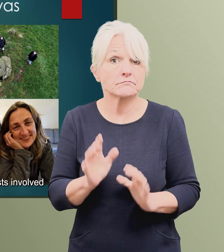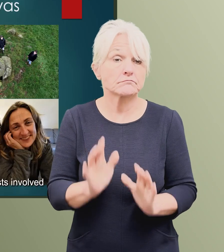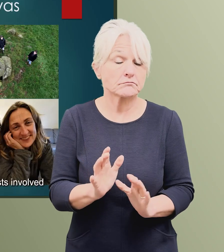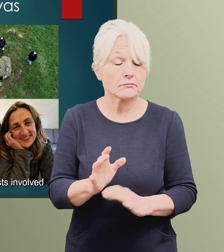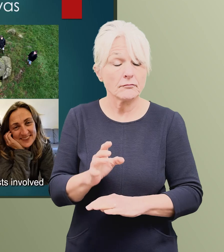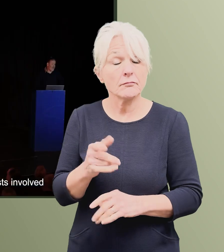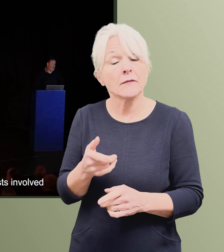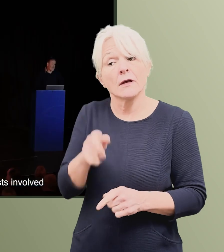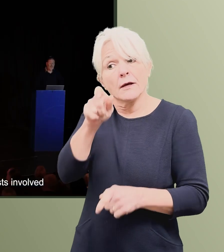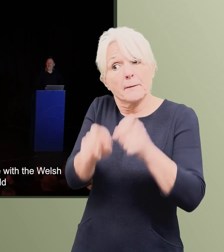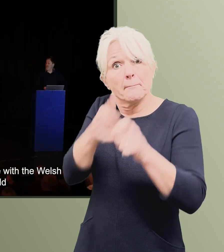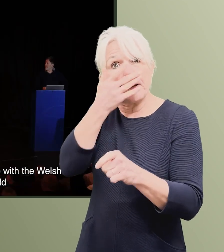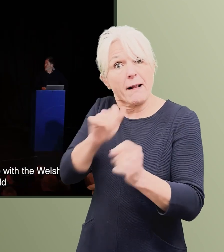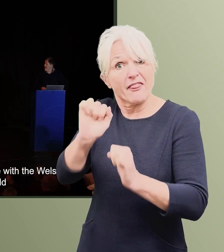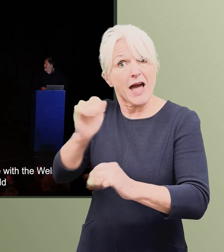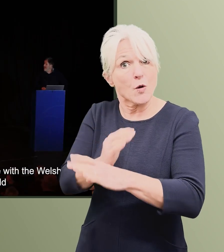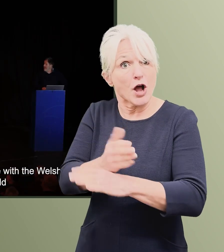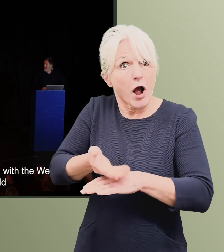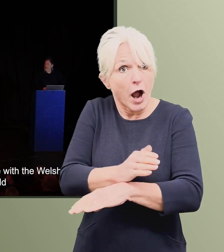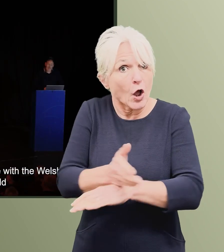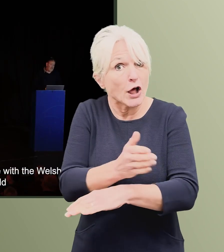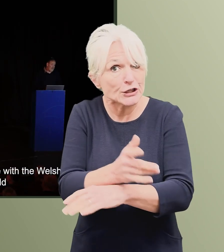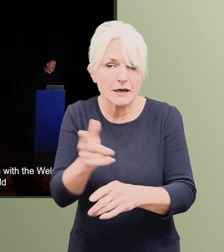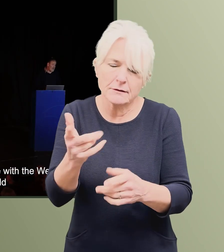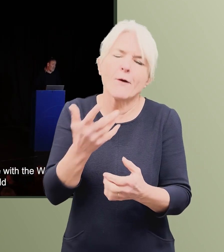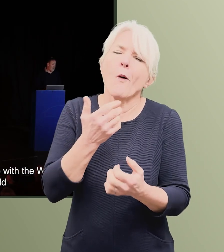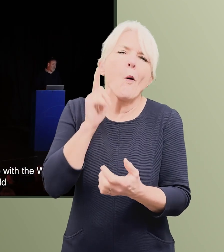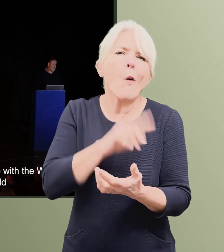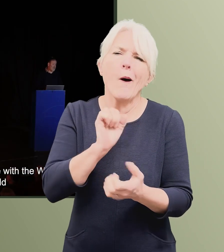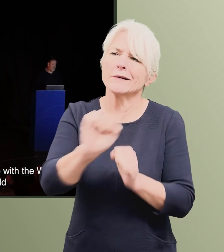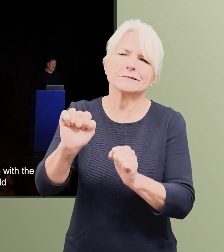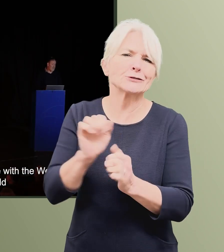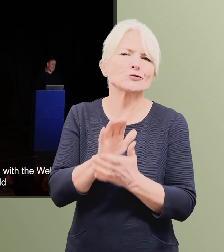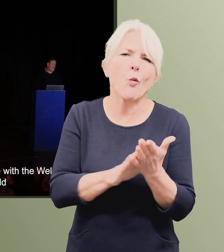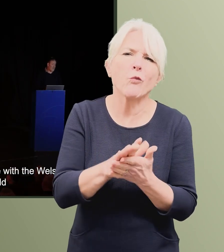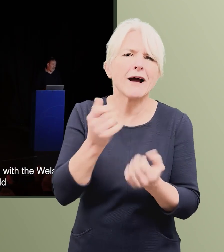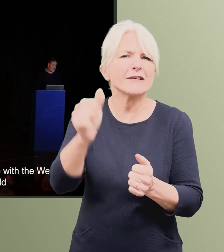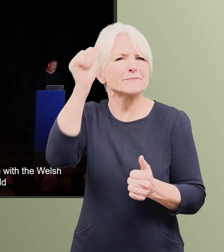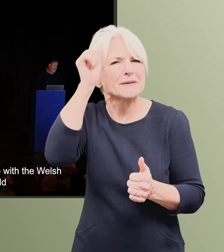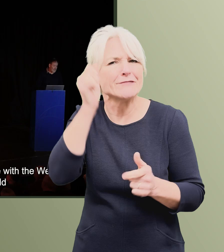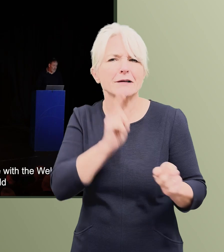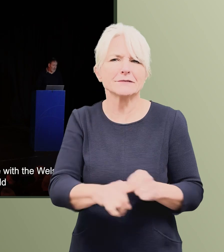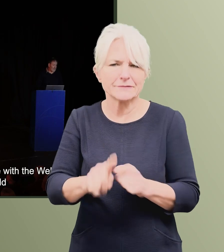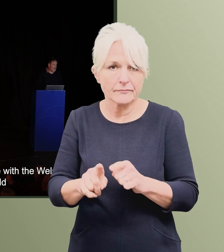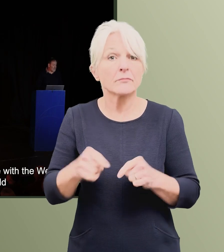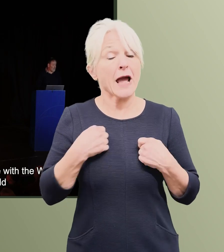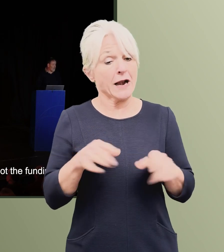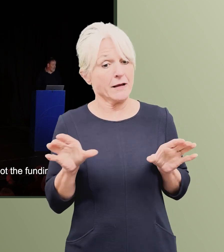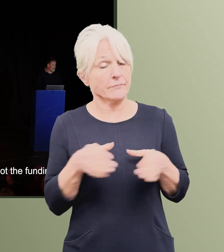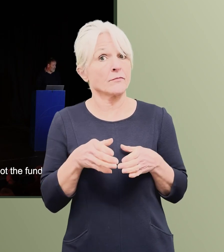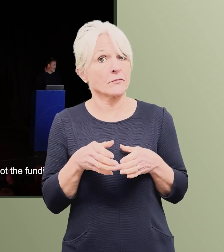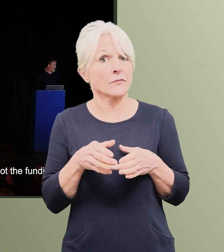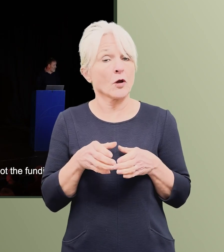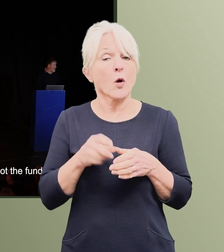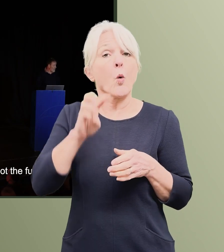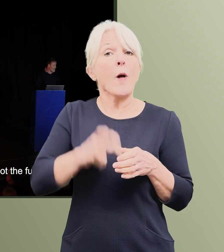archaeologists involved usually have lots of stories to tell, and the theme with the Welsh Rock Art Organisation was we